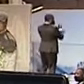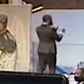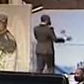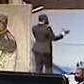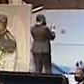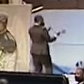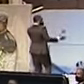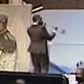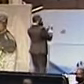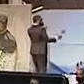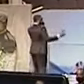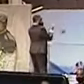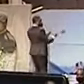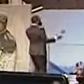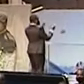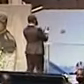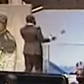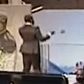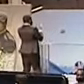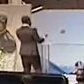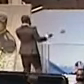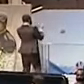Clap your hands in here.